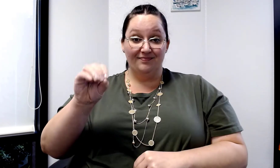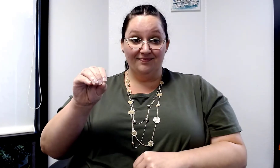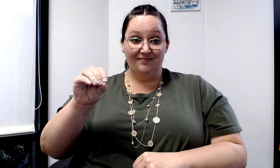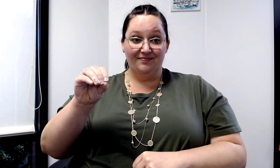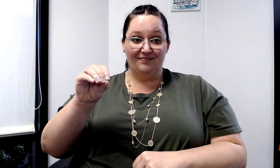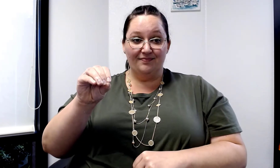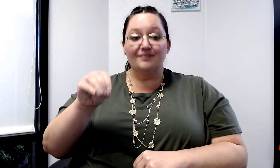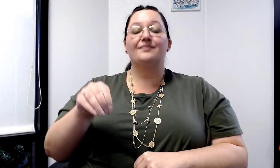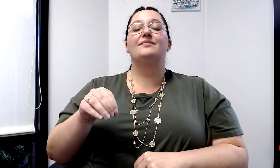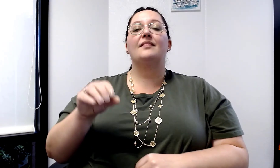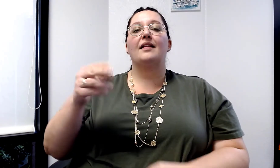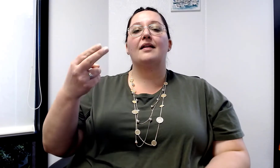Number 50.